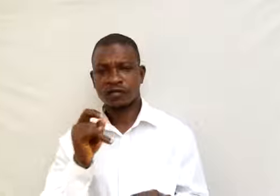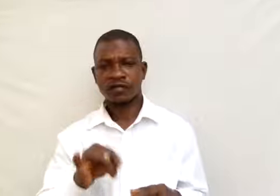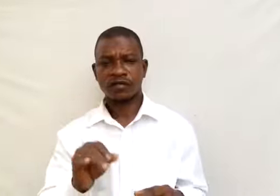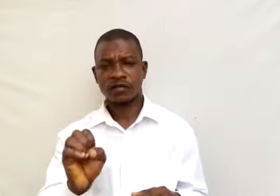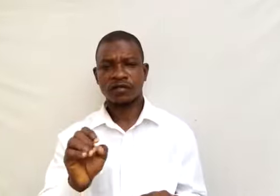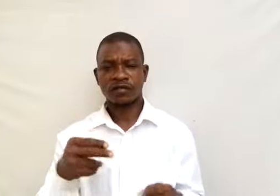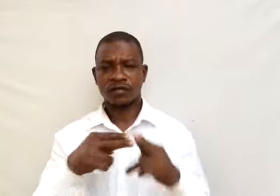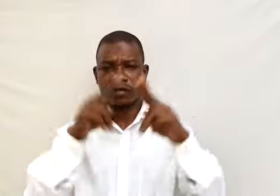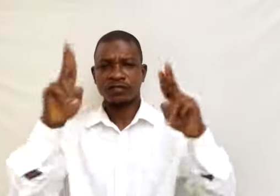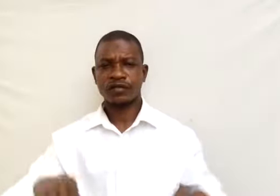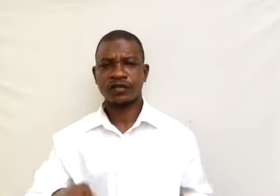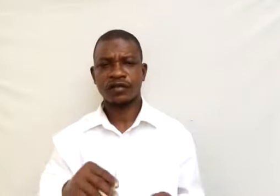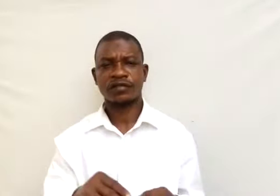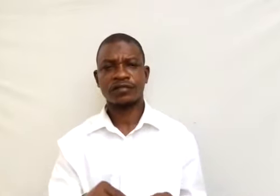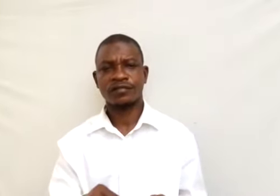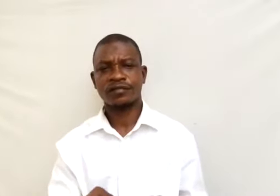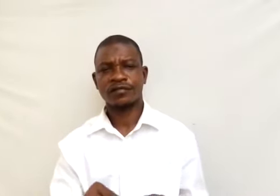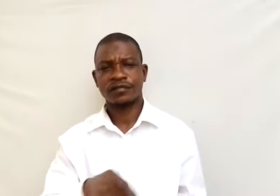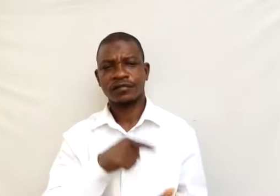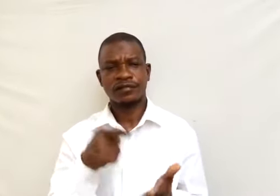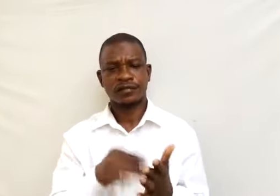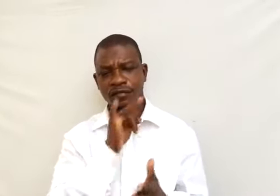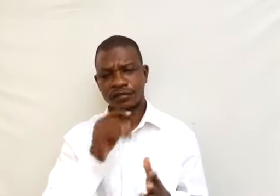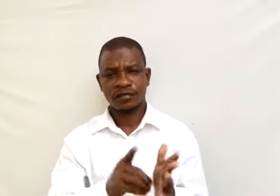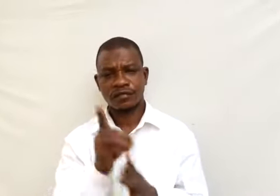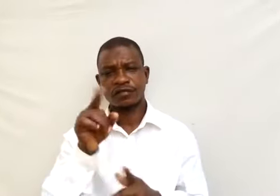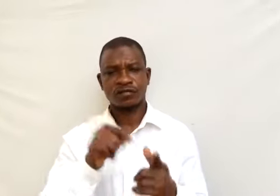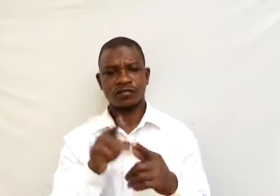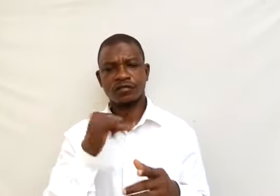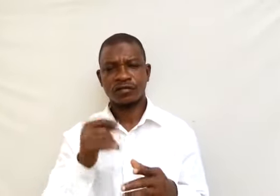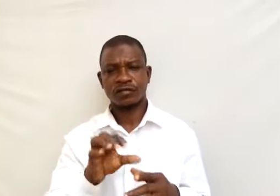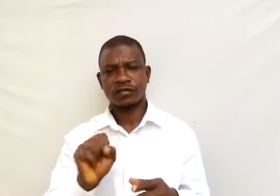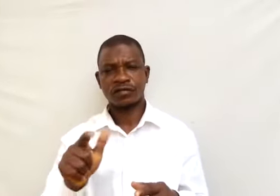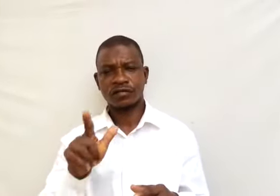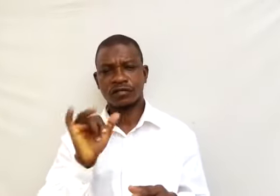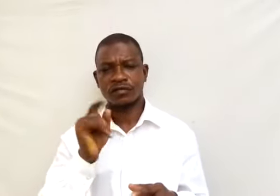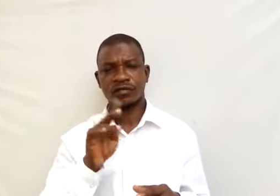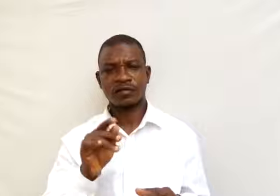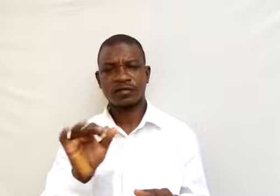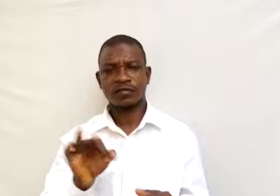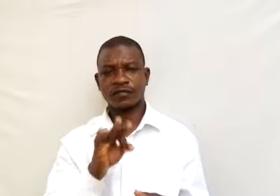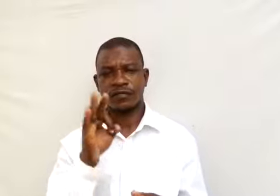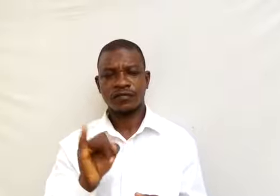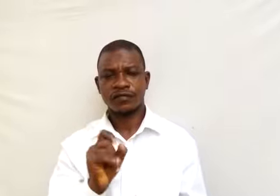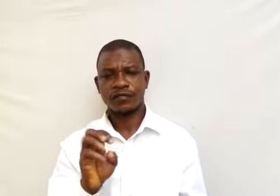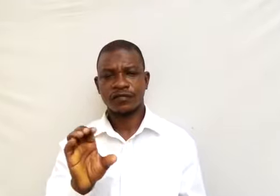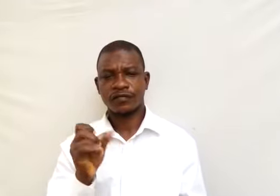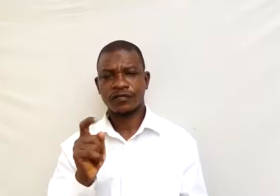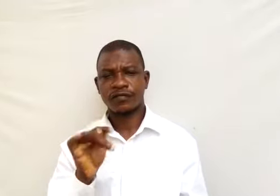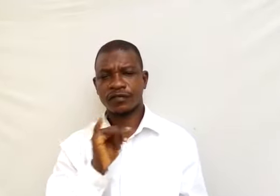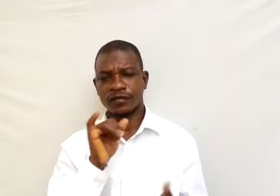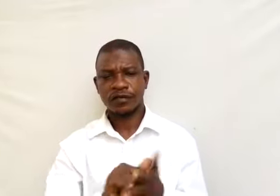this is due to the sanity factor that is the amount of salt